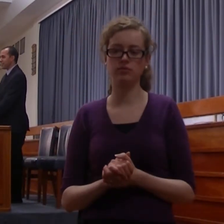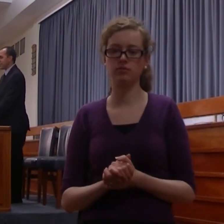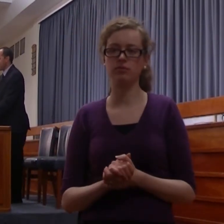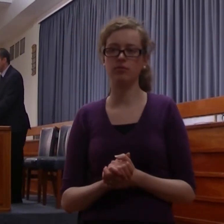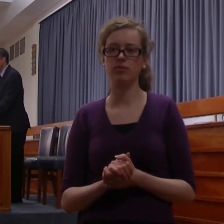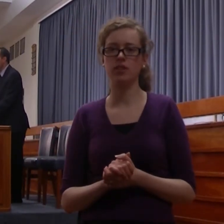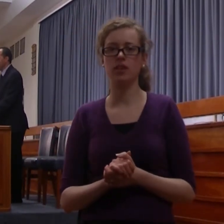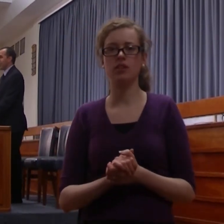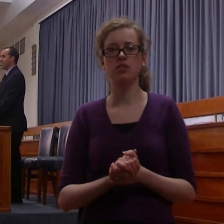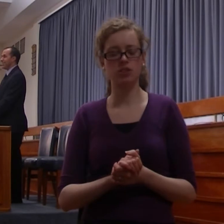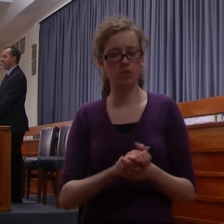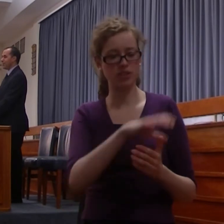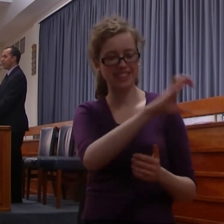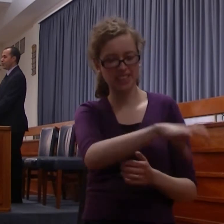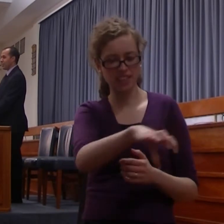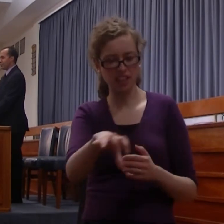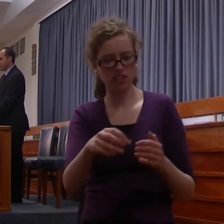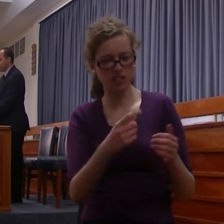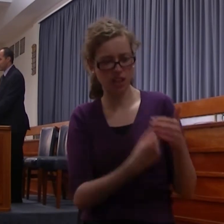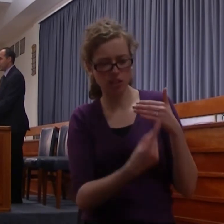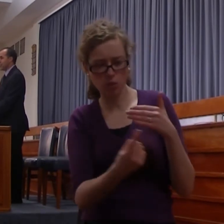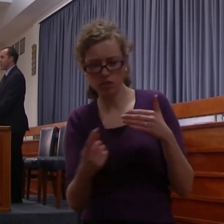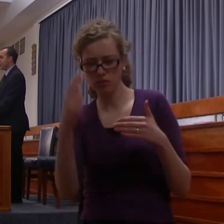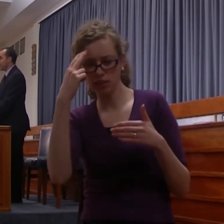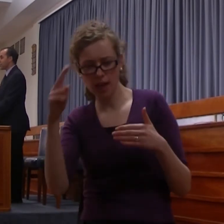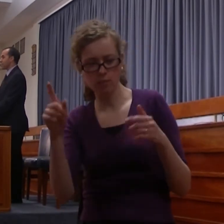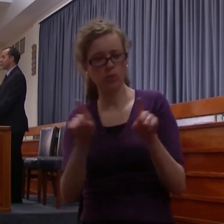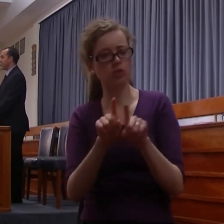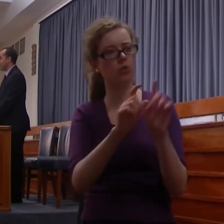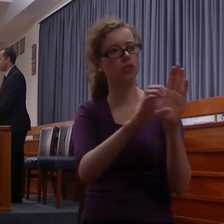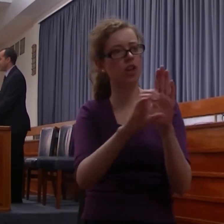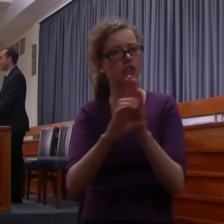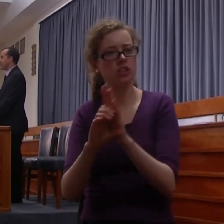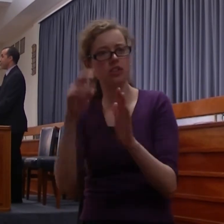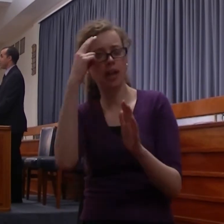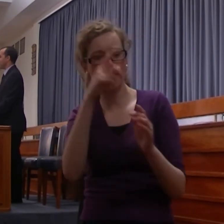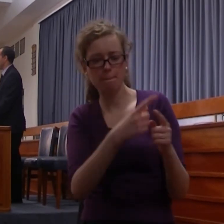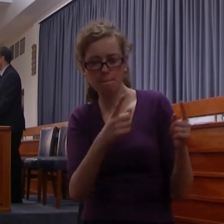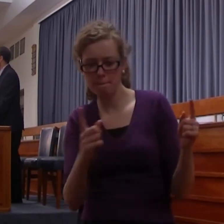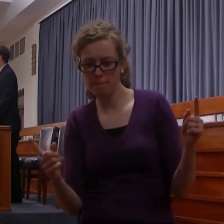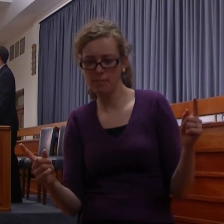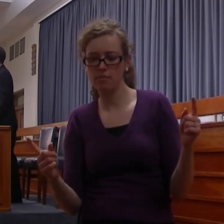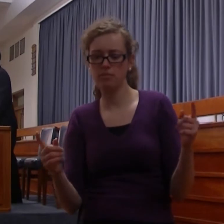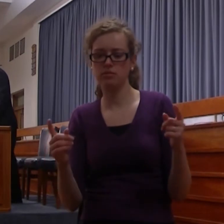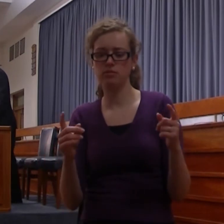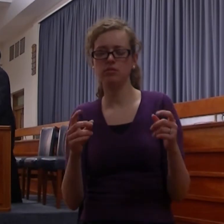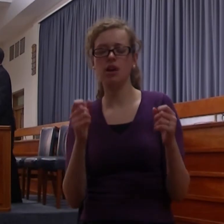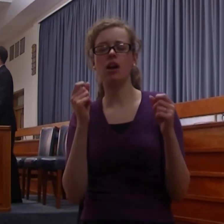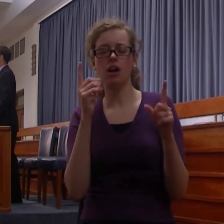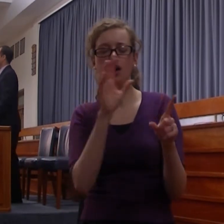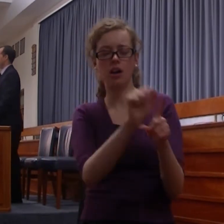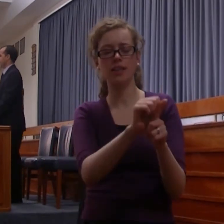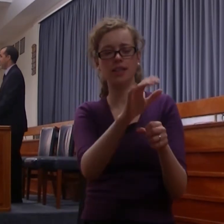in the study, starting from with Ephesus, but the name of each city and the name of